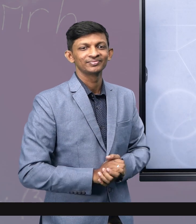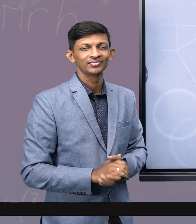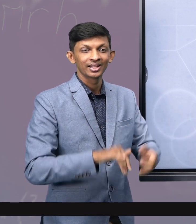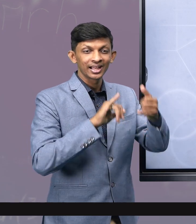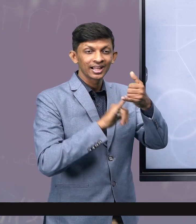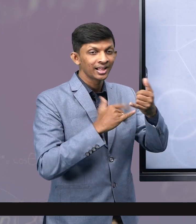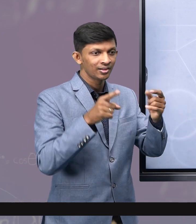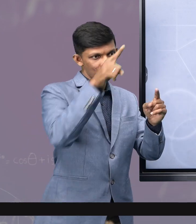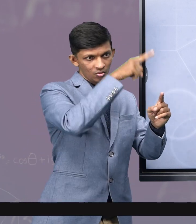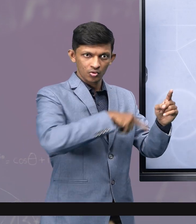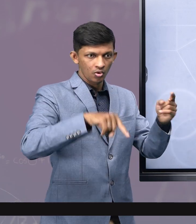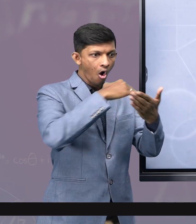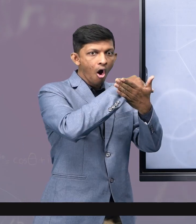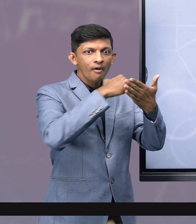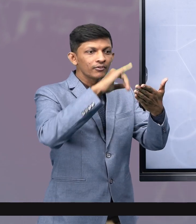and semicircle.